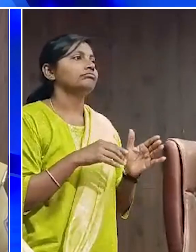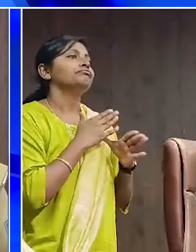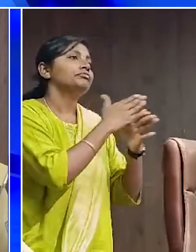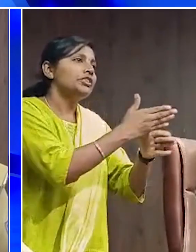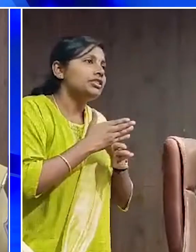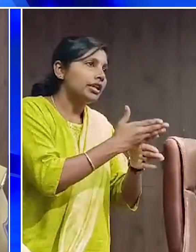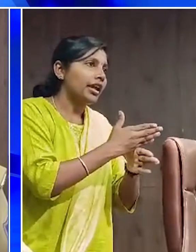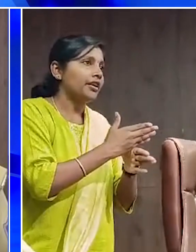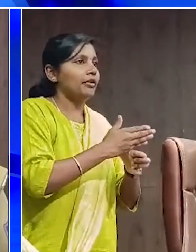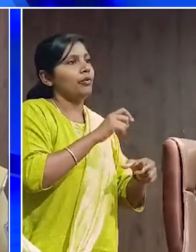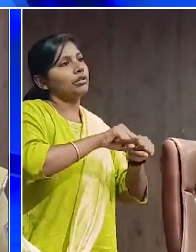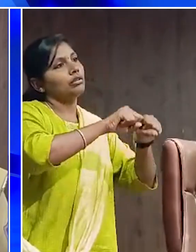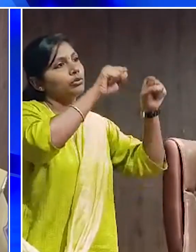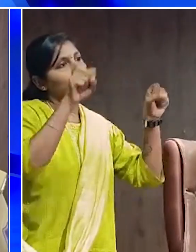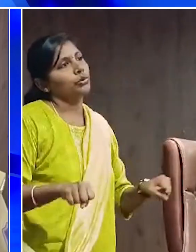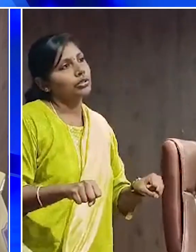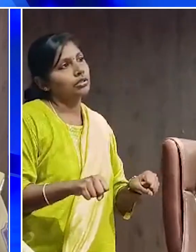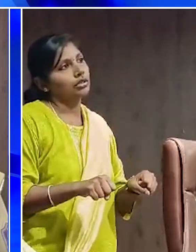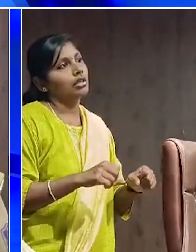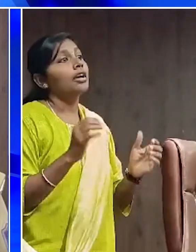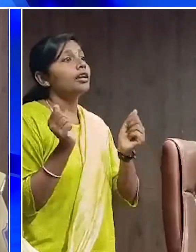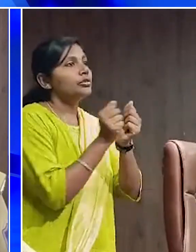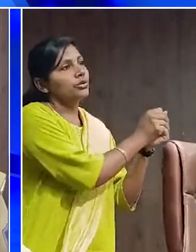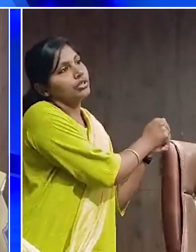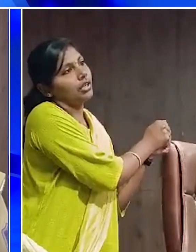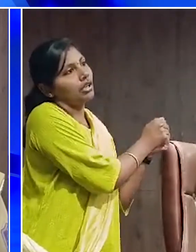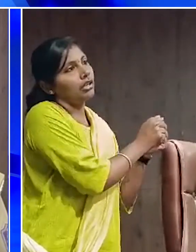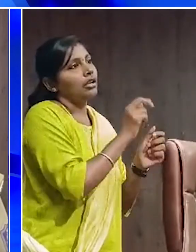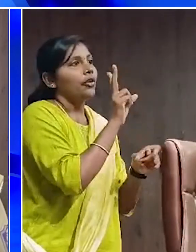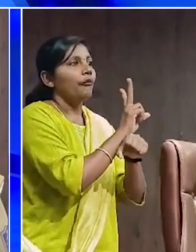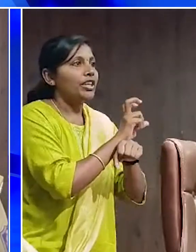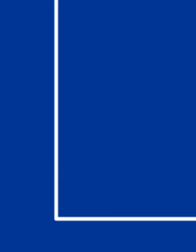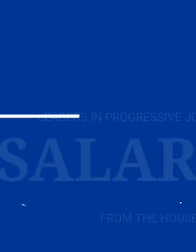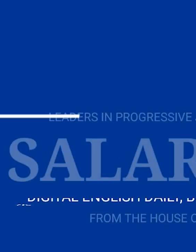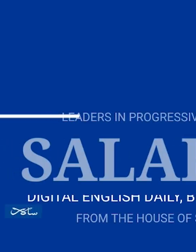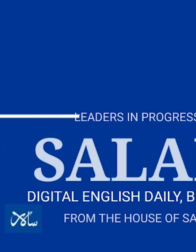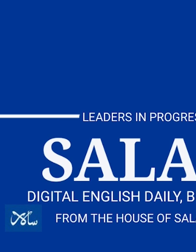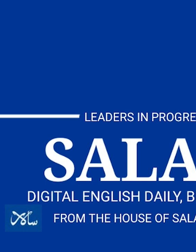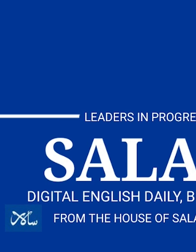told, is always committed to the safety, security of all enlightened citizens of Bangalore.